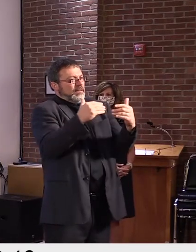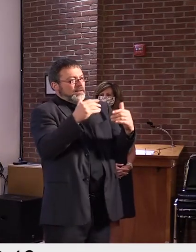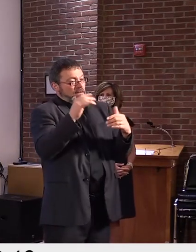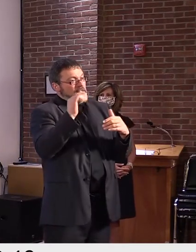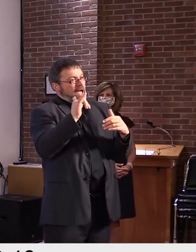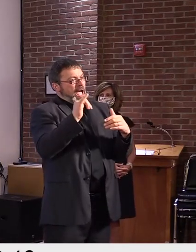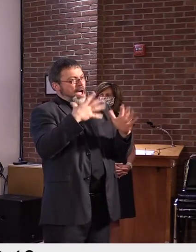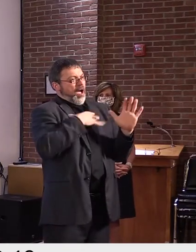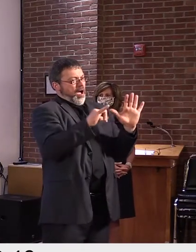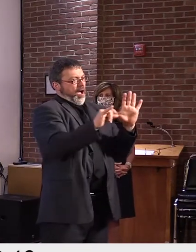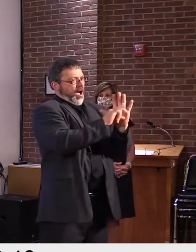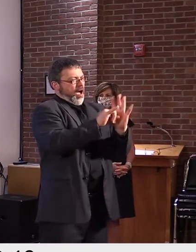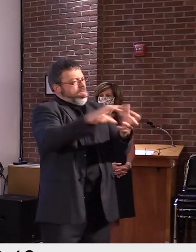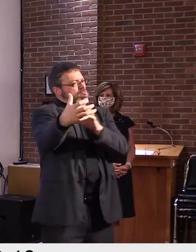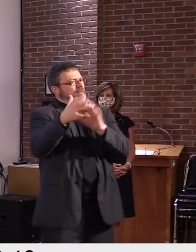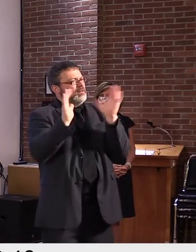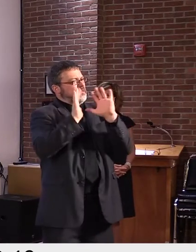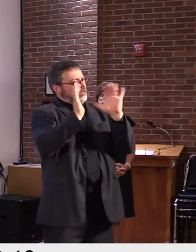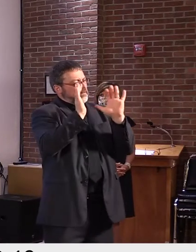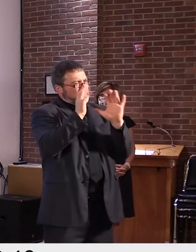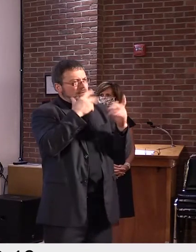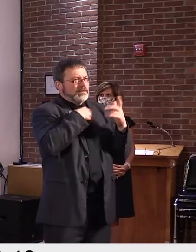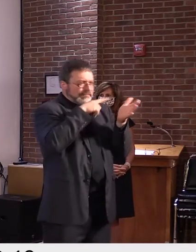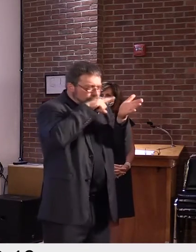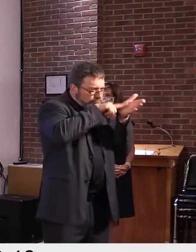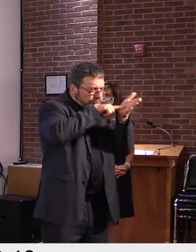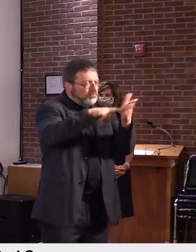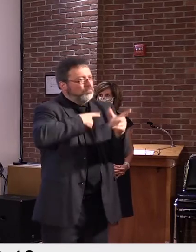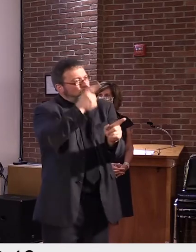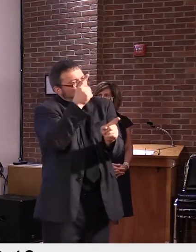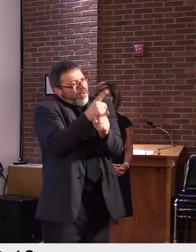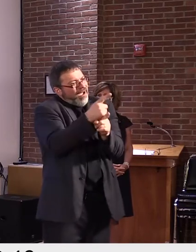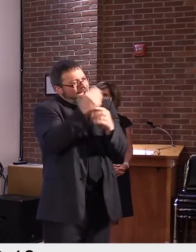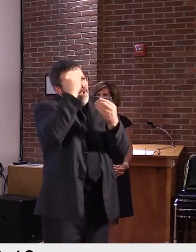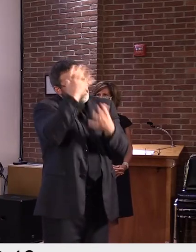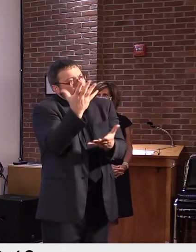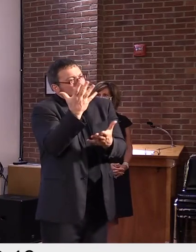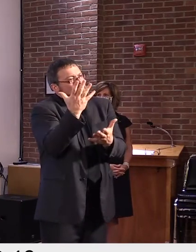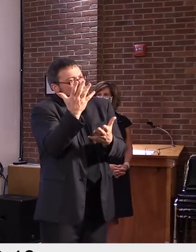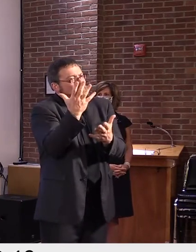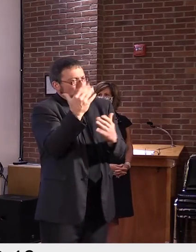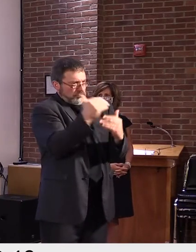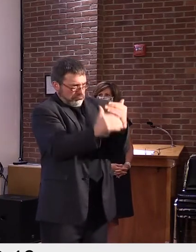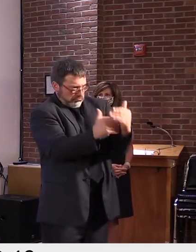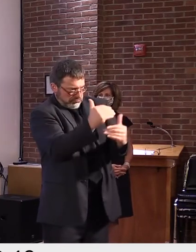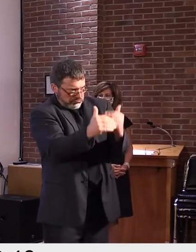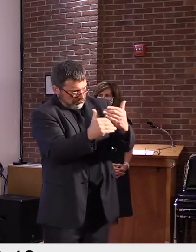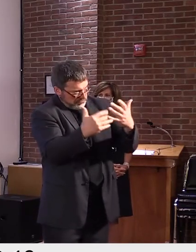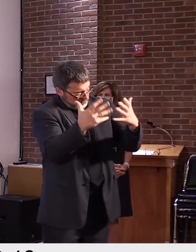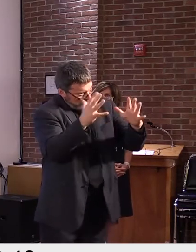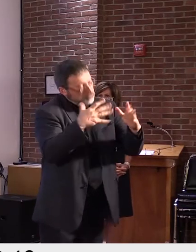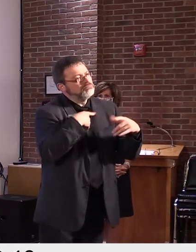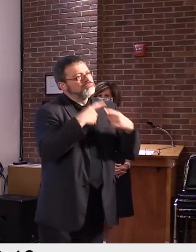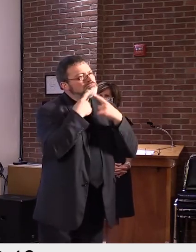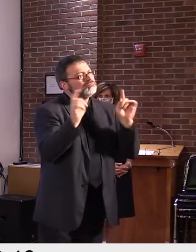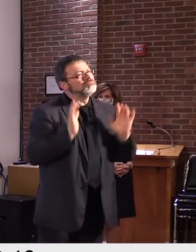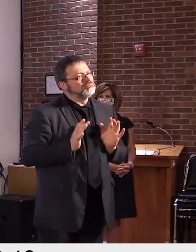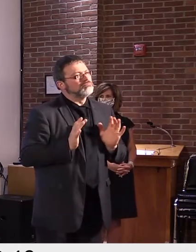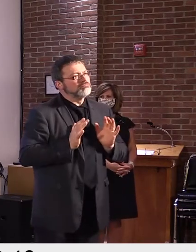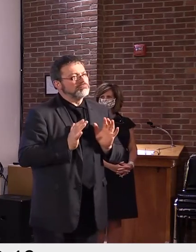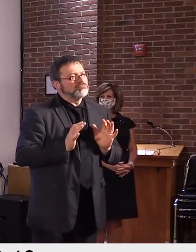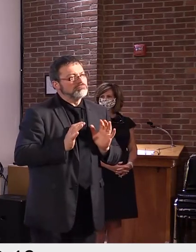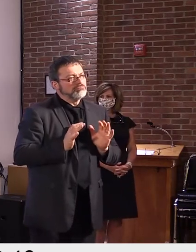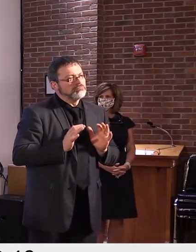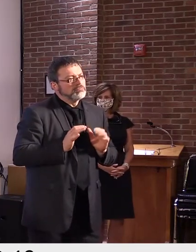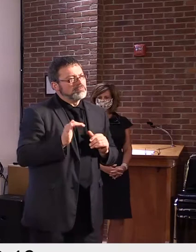to the population and not respectful of requirements that we have to follow for not disclosing